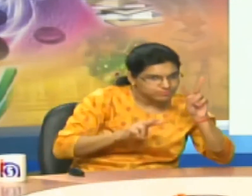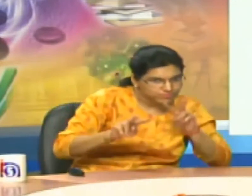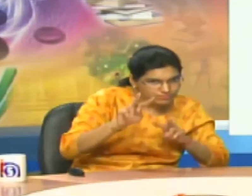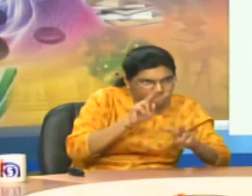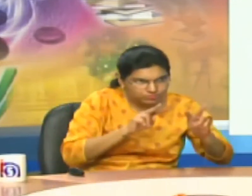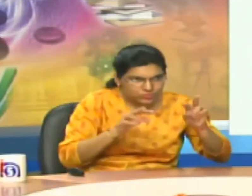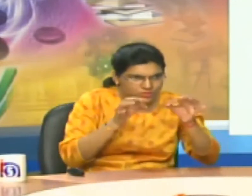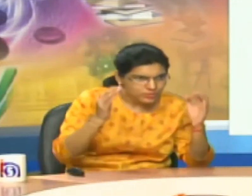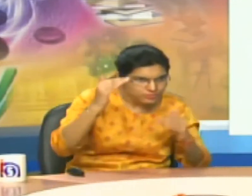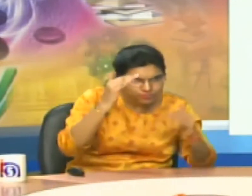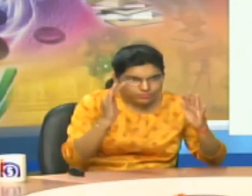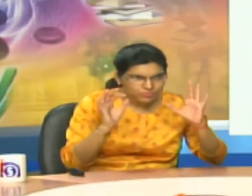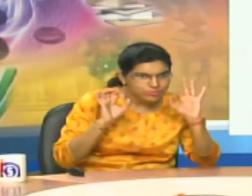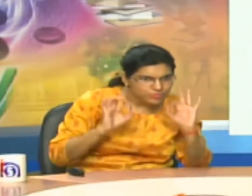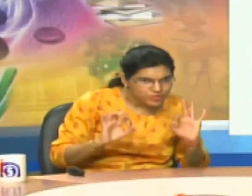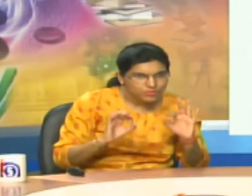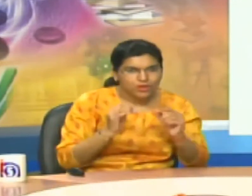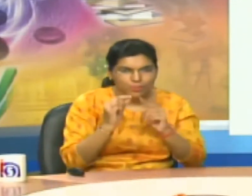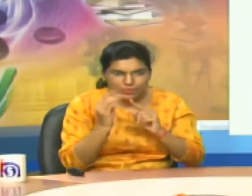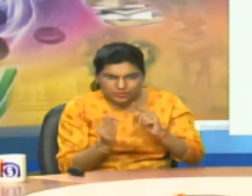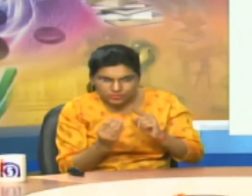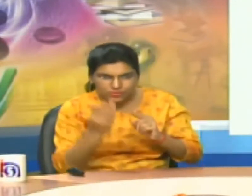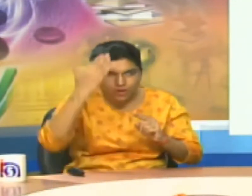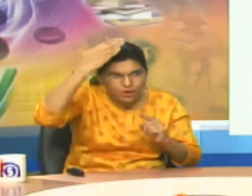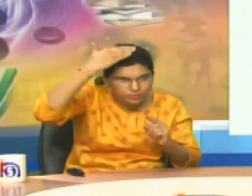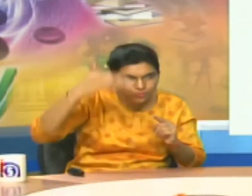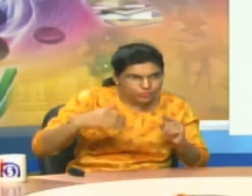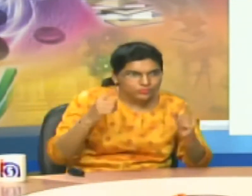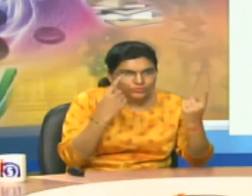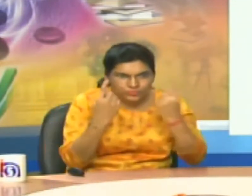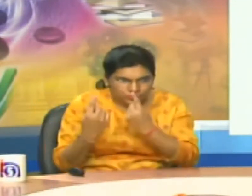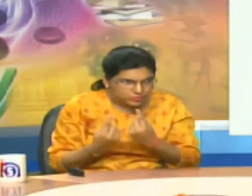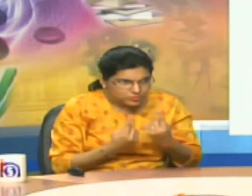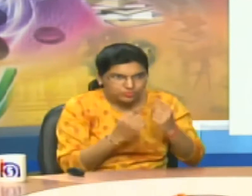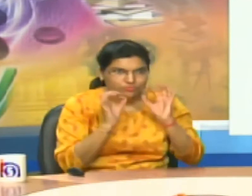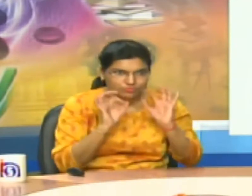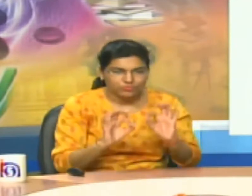Also the print setup, also we can choose the number of pages,